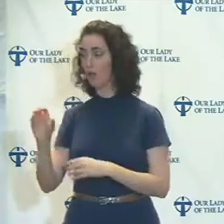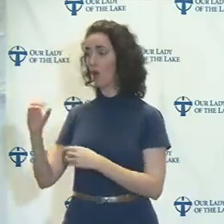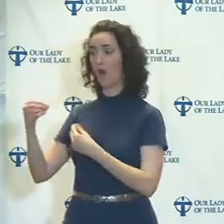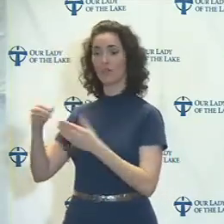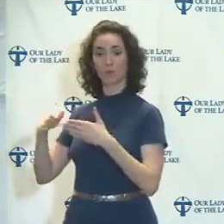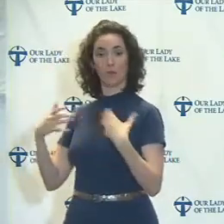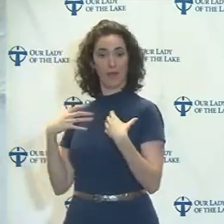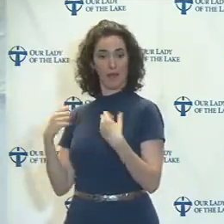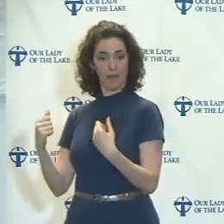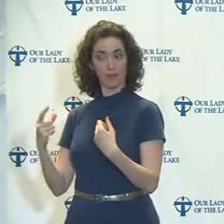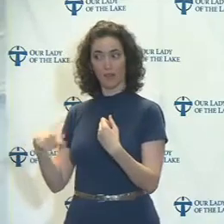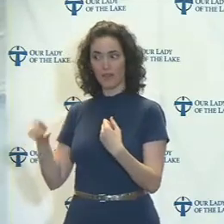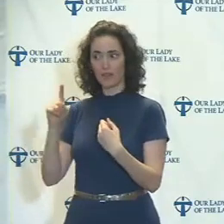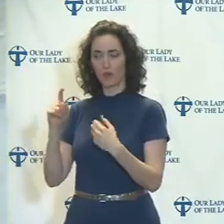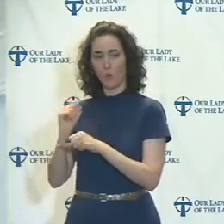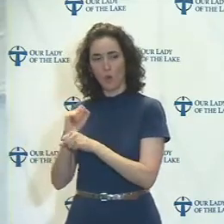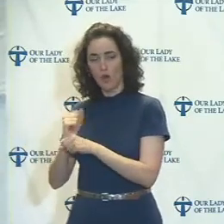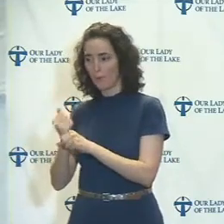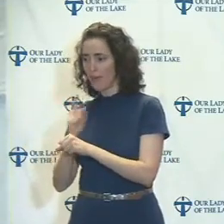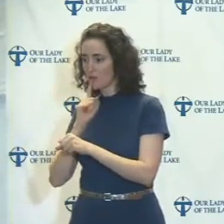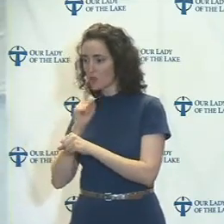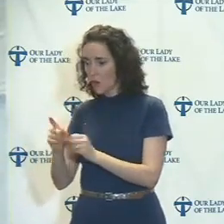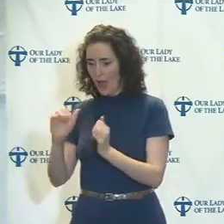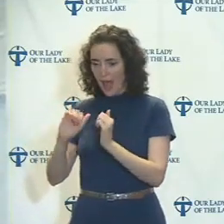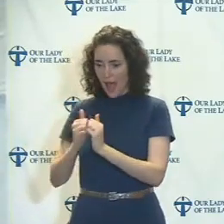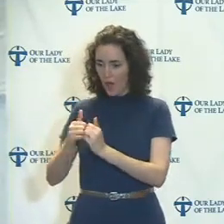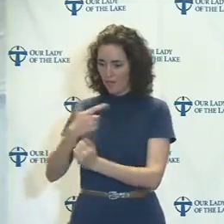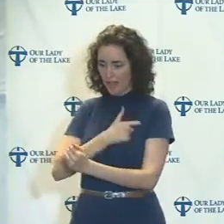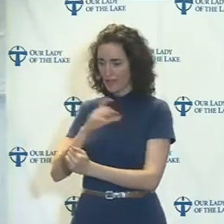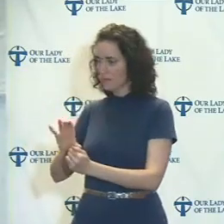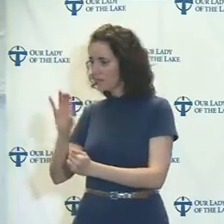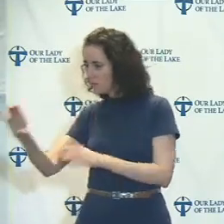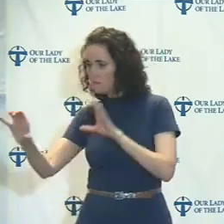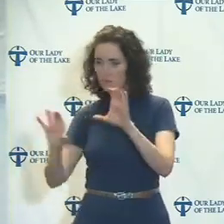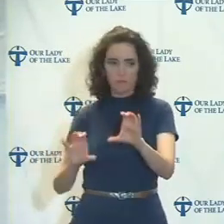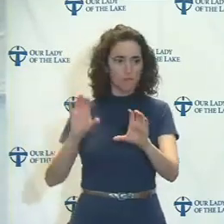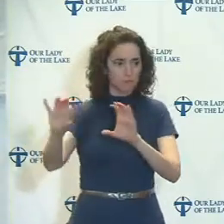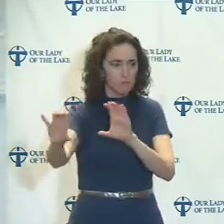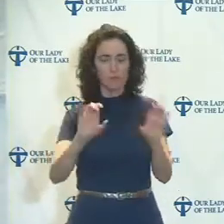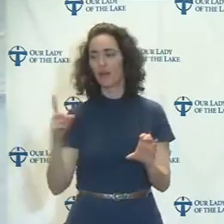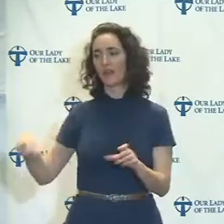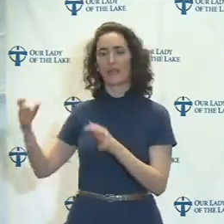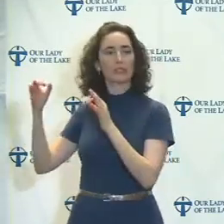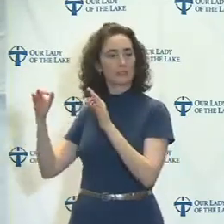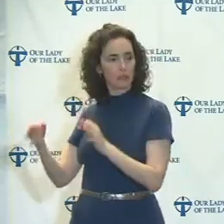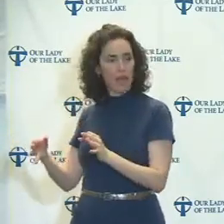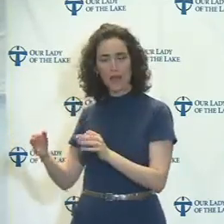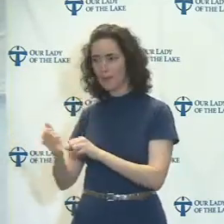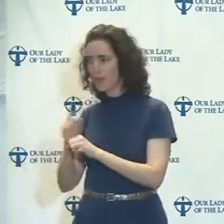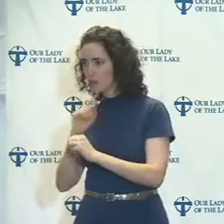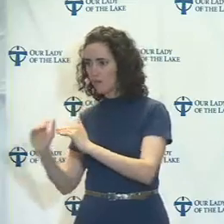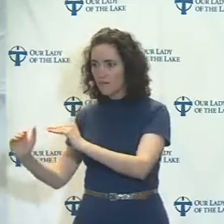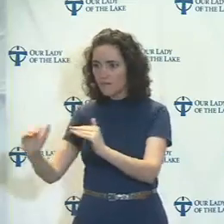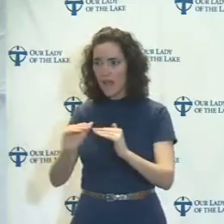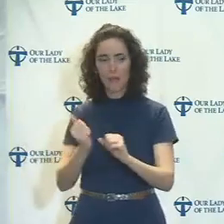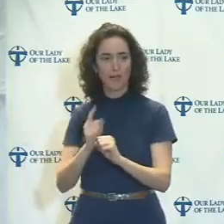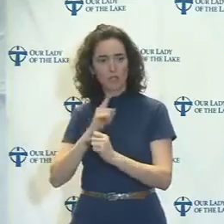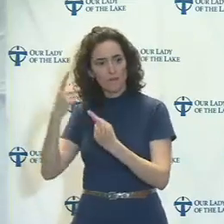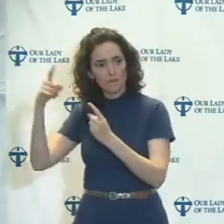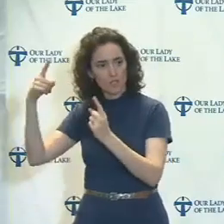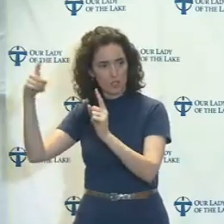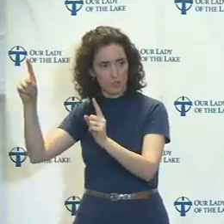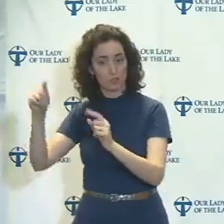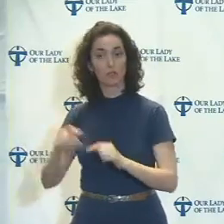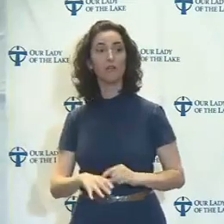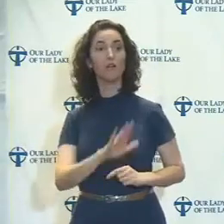the vaccine doses are going out in a way that best serves the people in terms of both efficiency and equity. And I can tell you